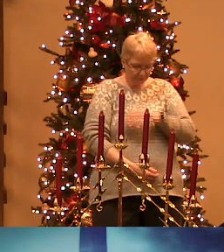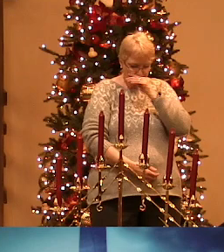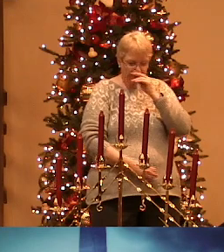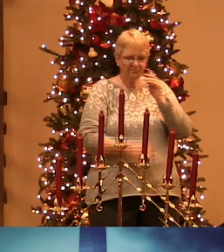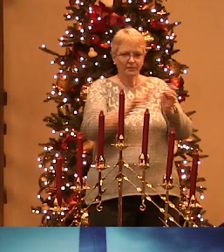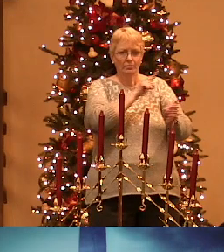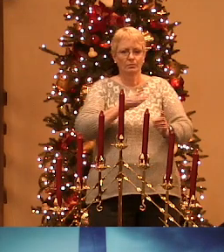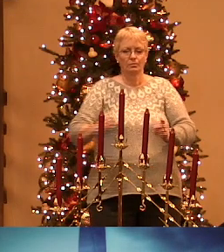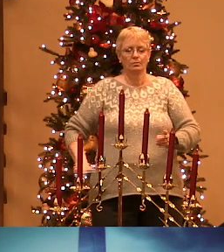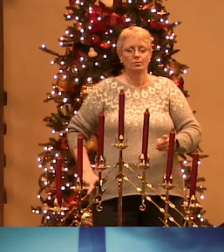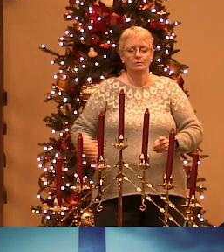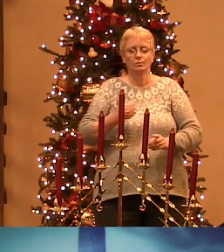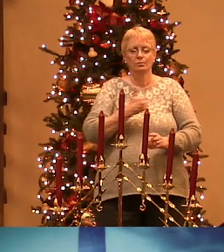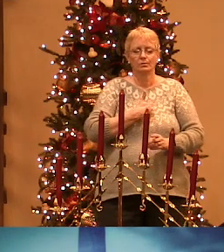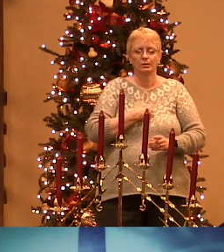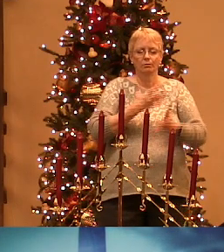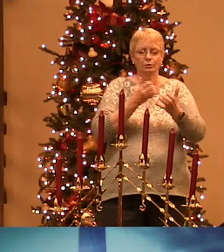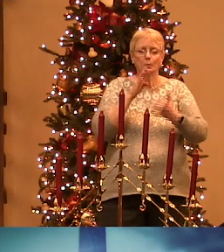Lord, hear our prayers.